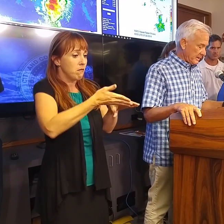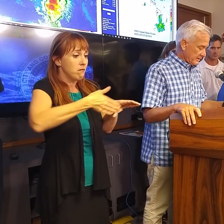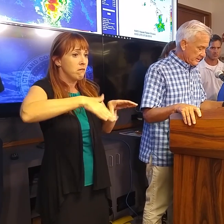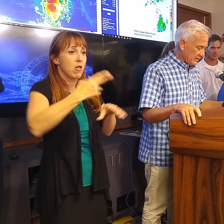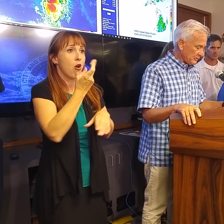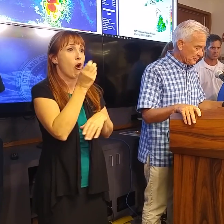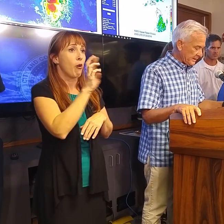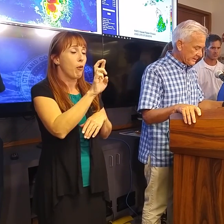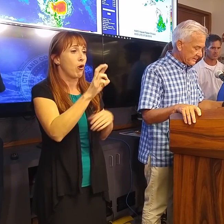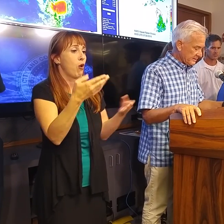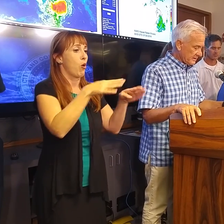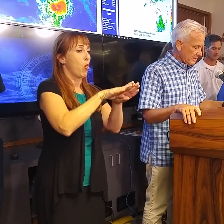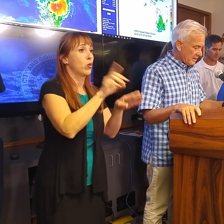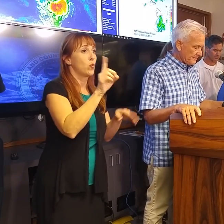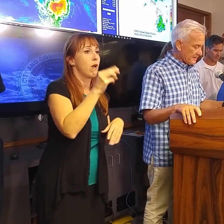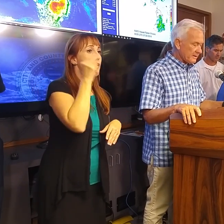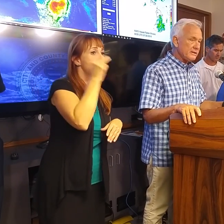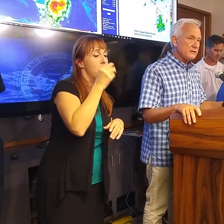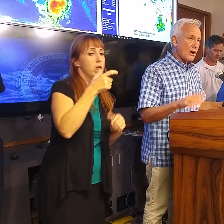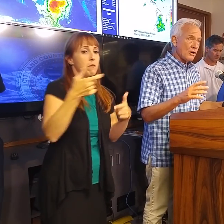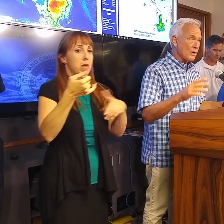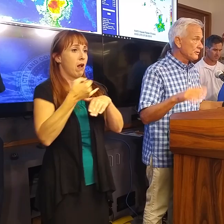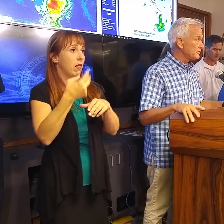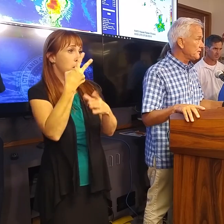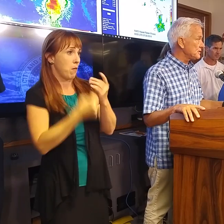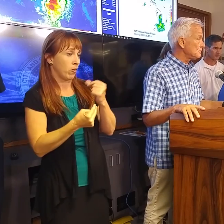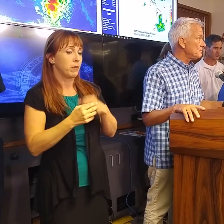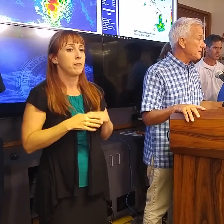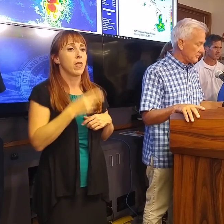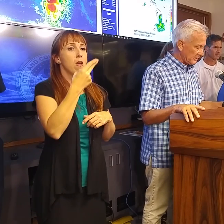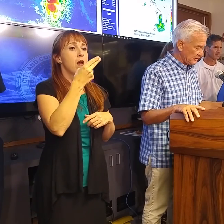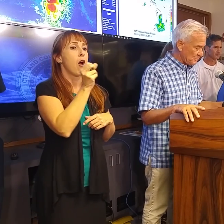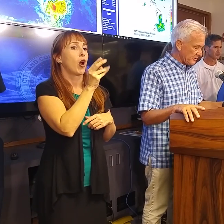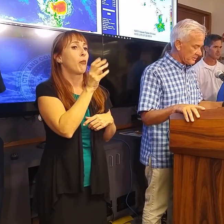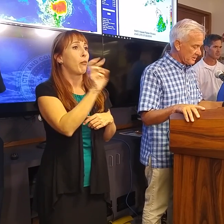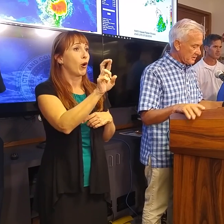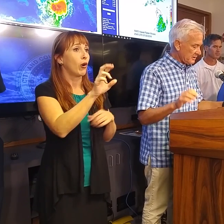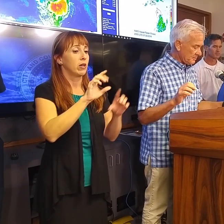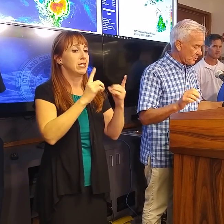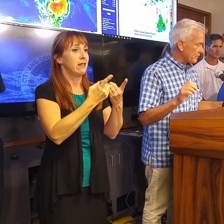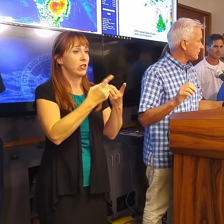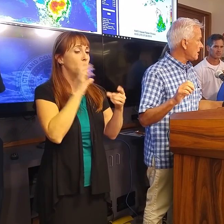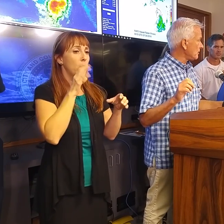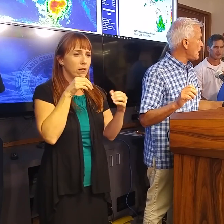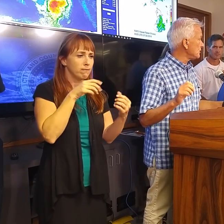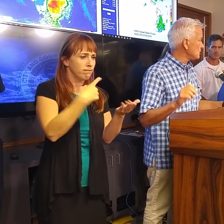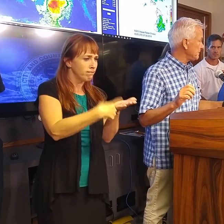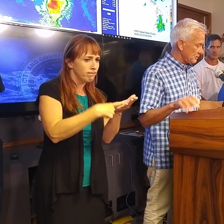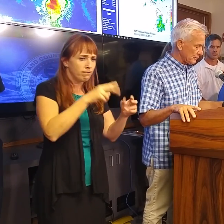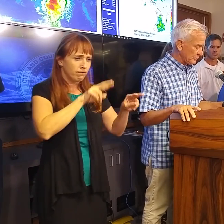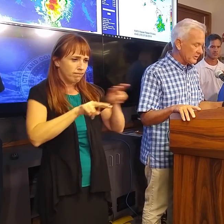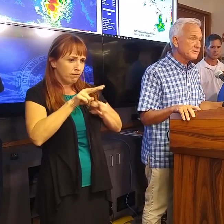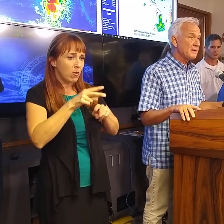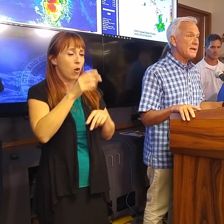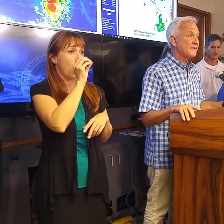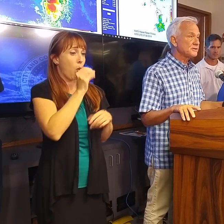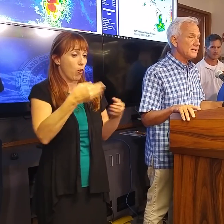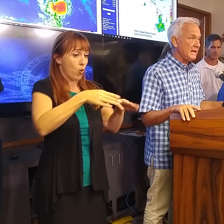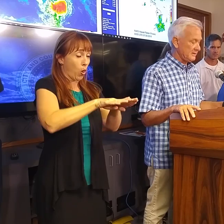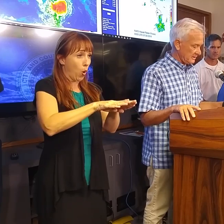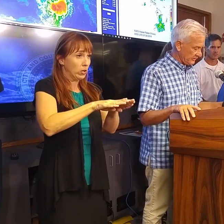and Maui as we speak. Our Harbors Division will be assessing whether the ports on Oahu should be closed